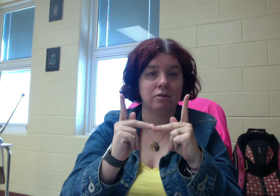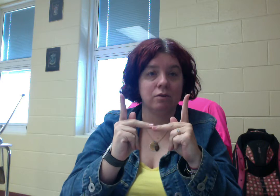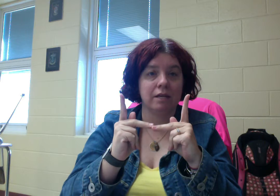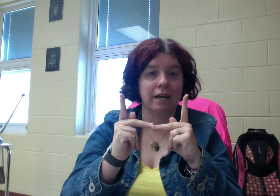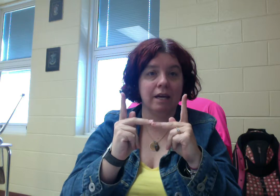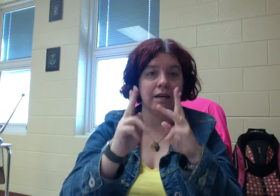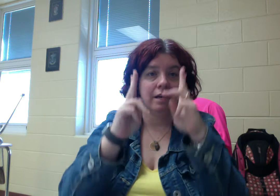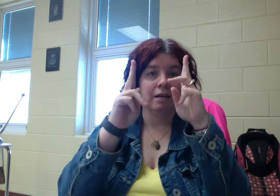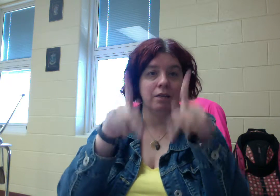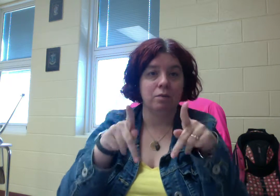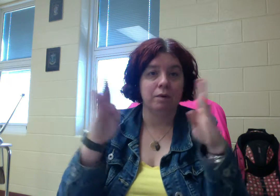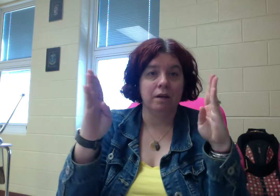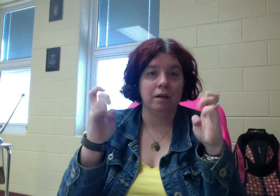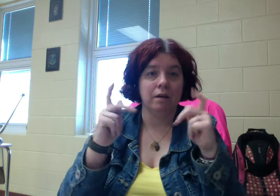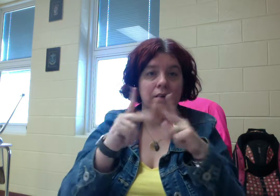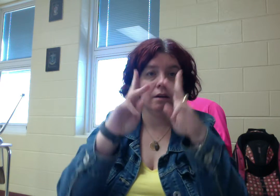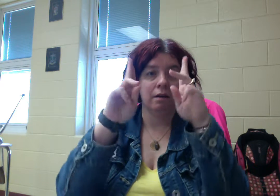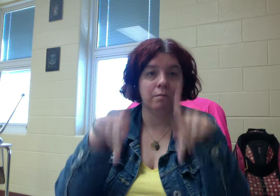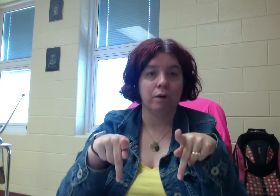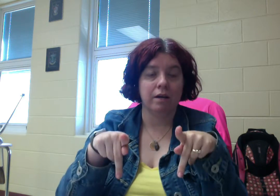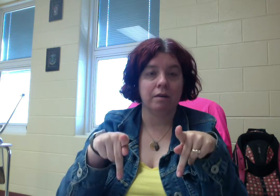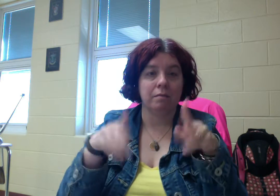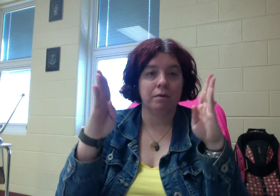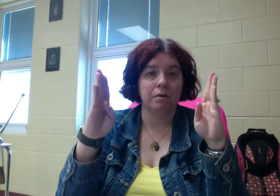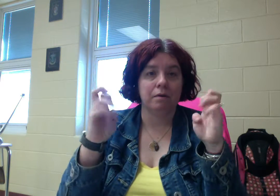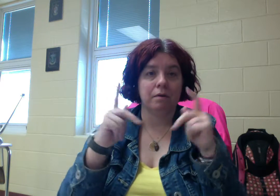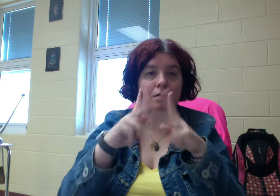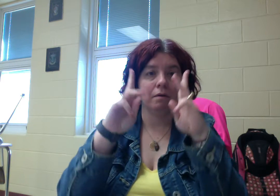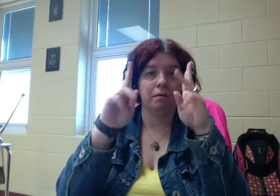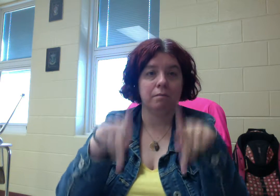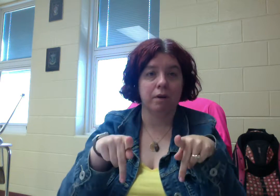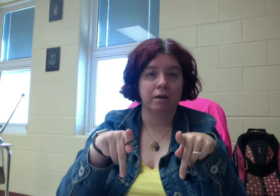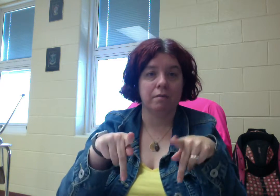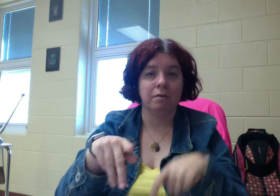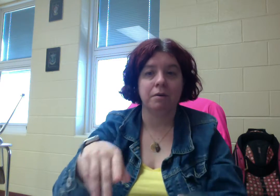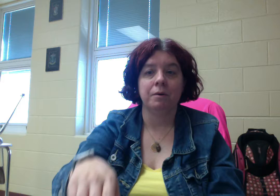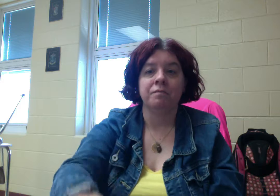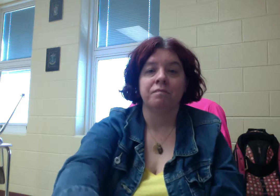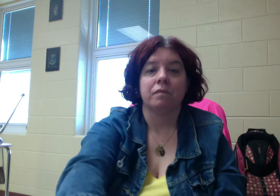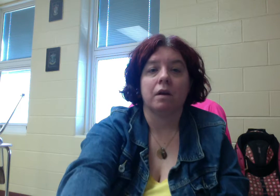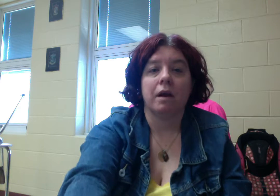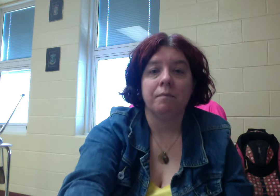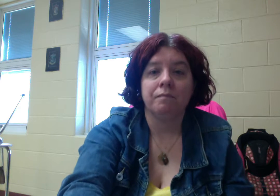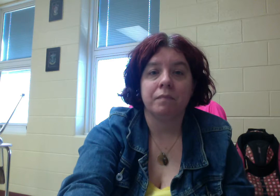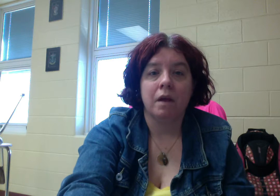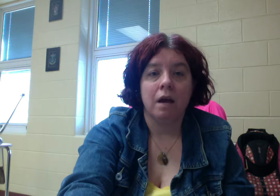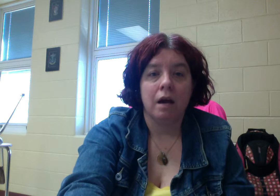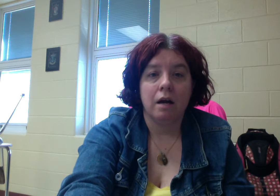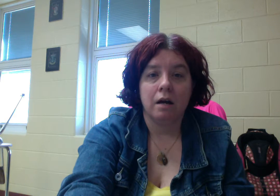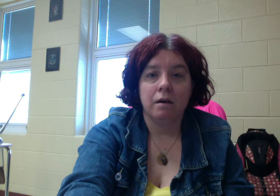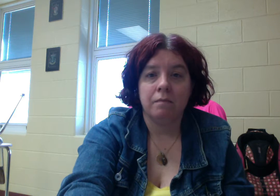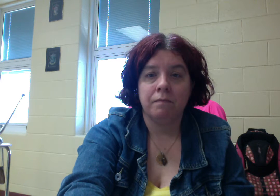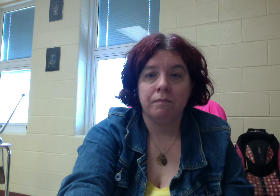a KUP, break up, break up. Okay.